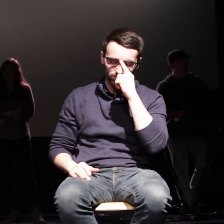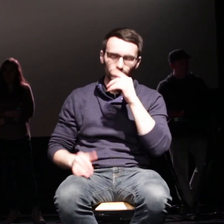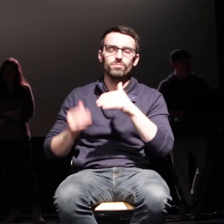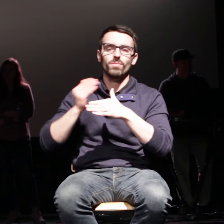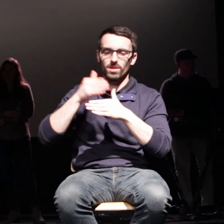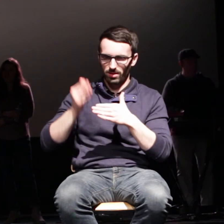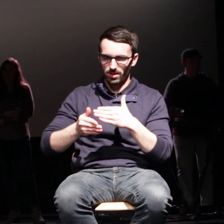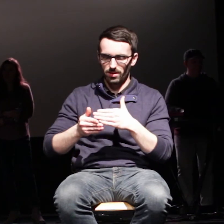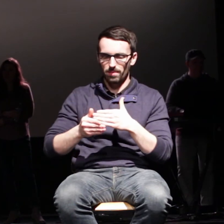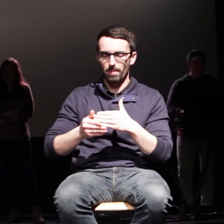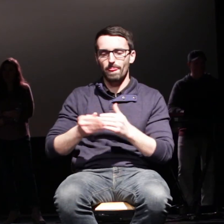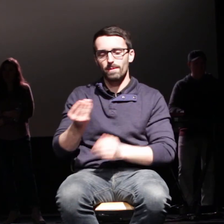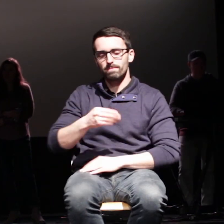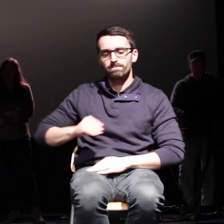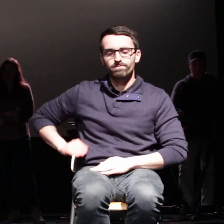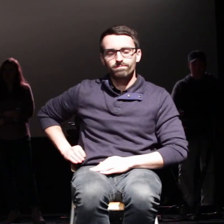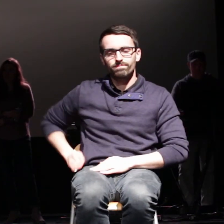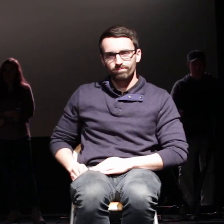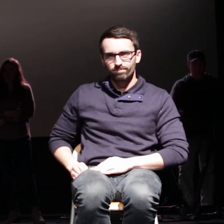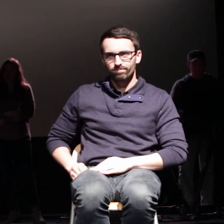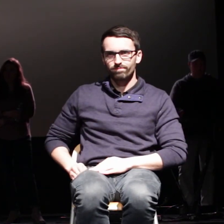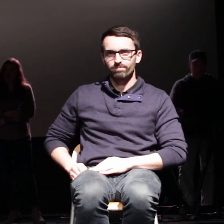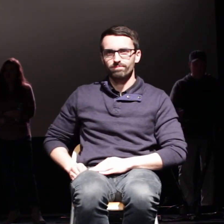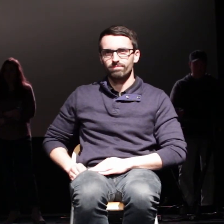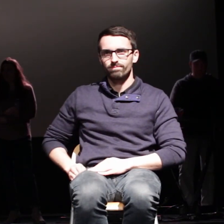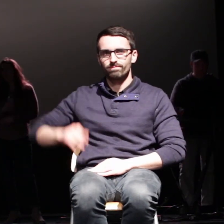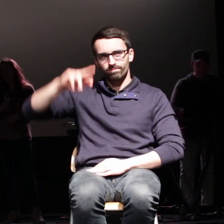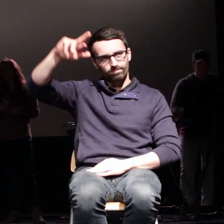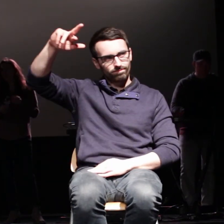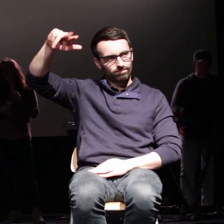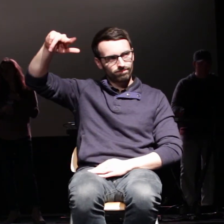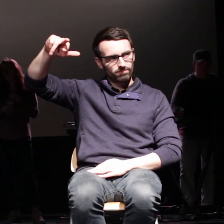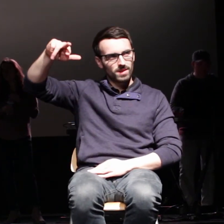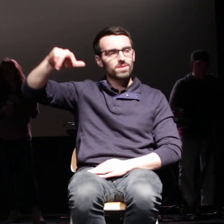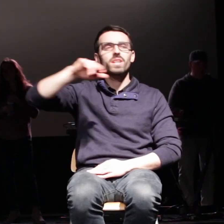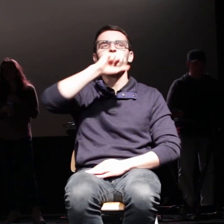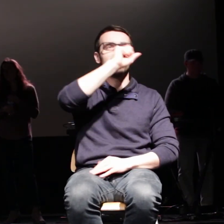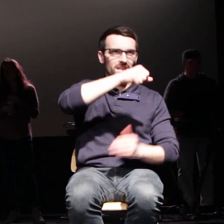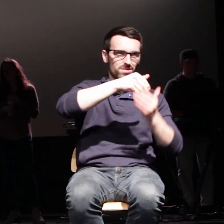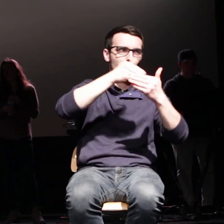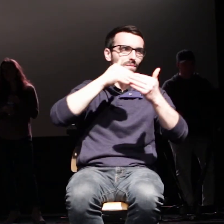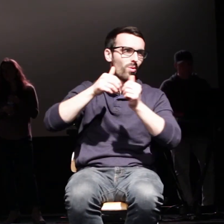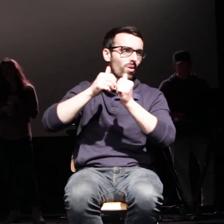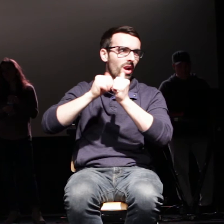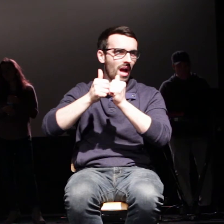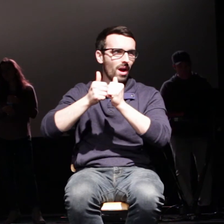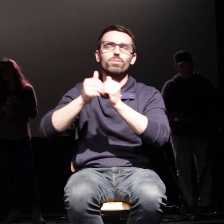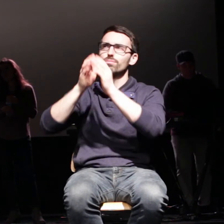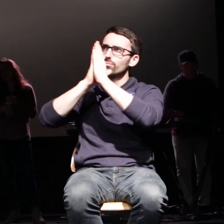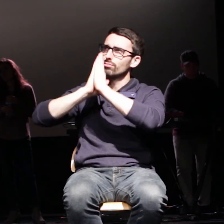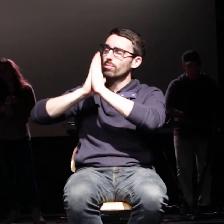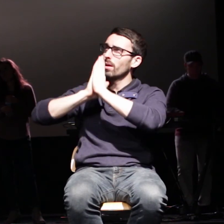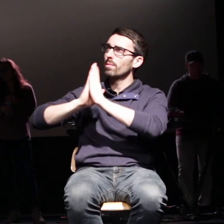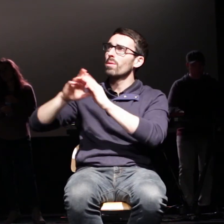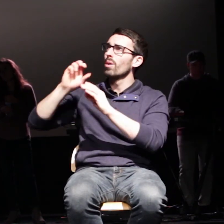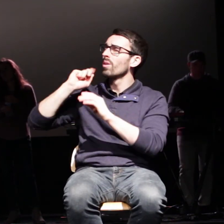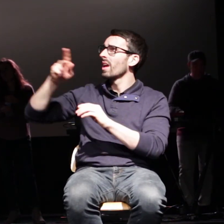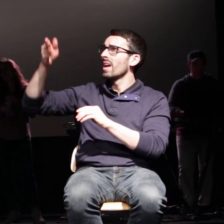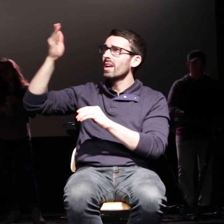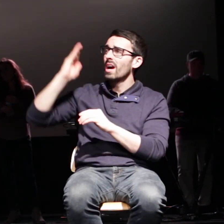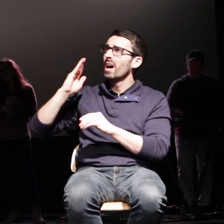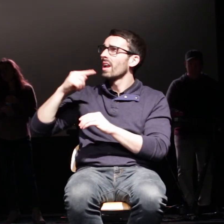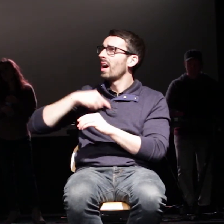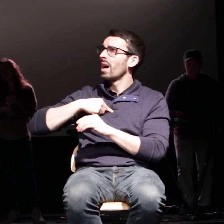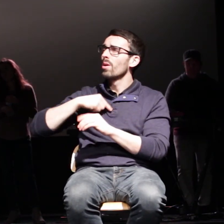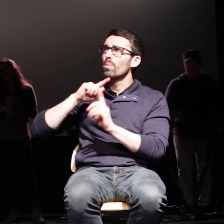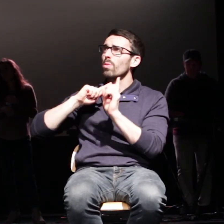I ended up doing is I put my car keys back in my pocket and I said kind of like a yes before how prayer. It was just, okay, God, yes, I'll just